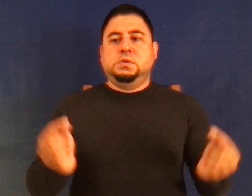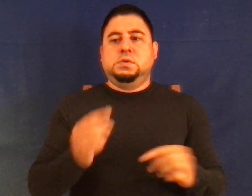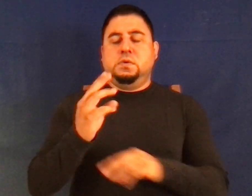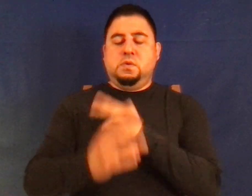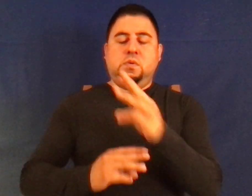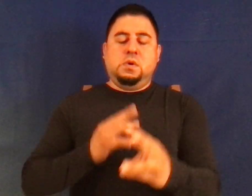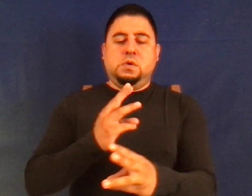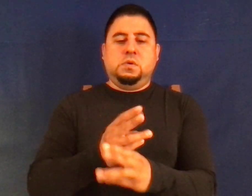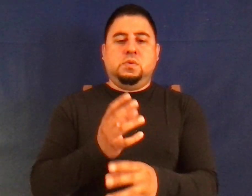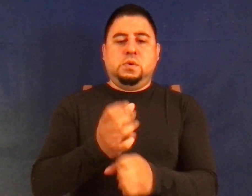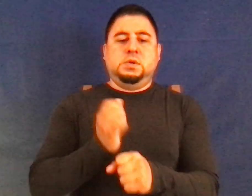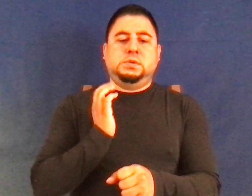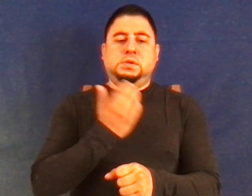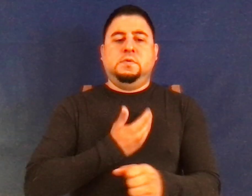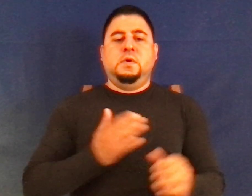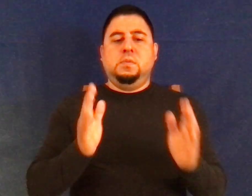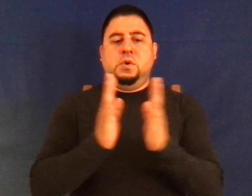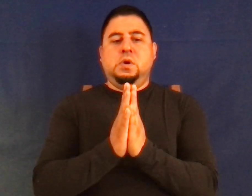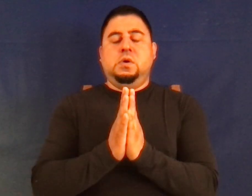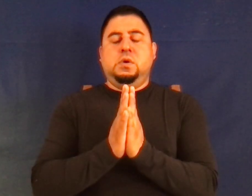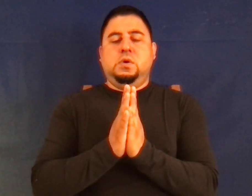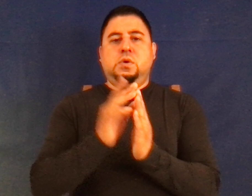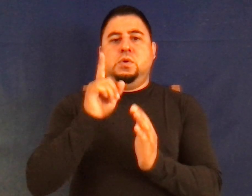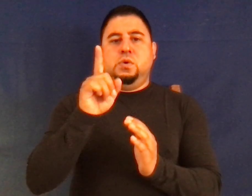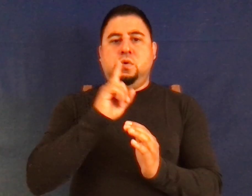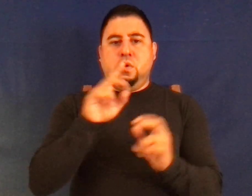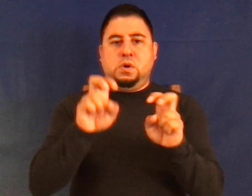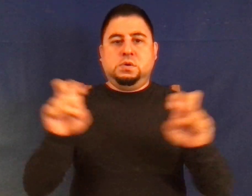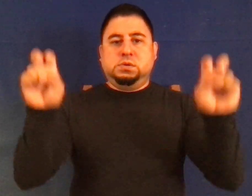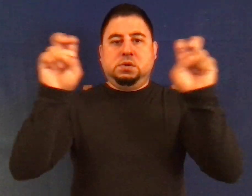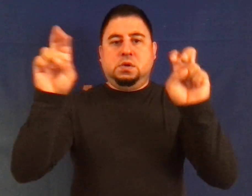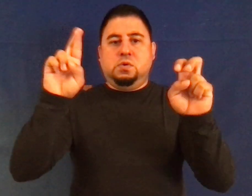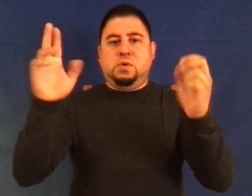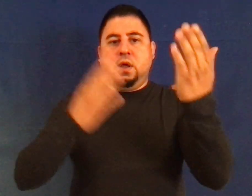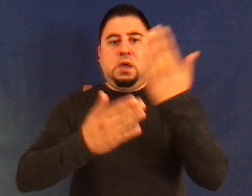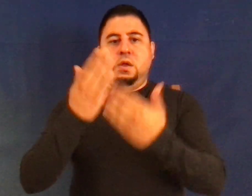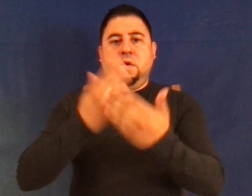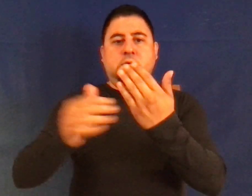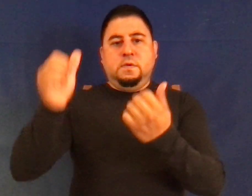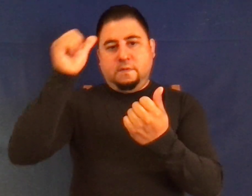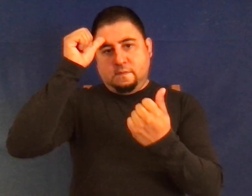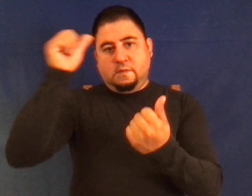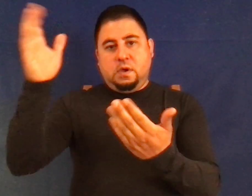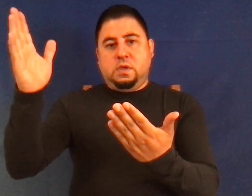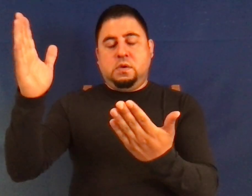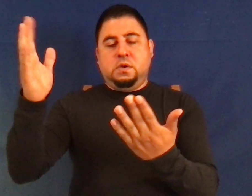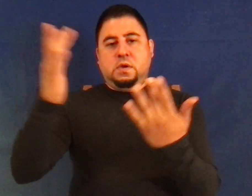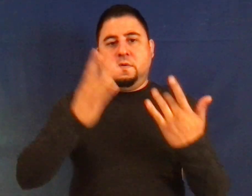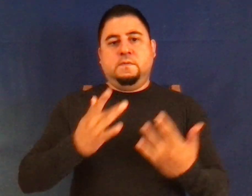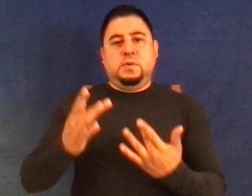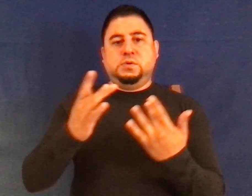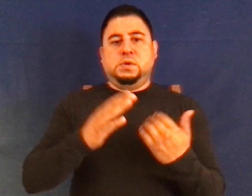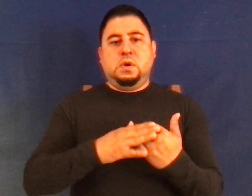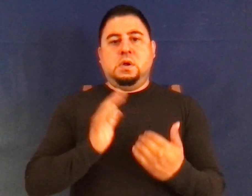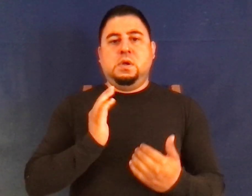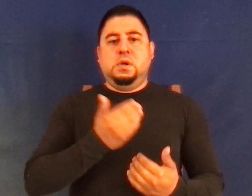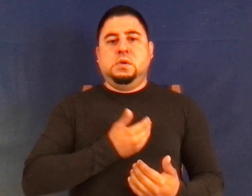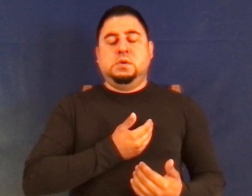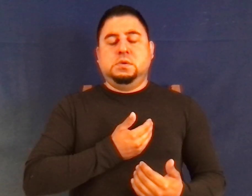of the world, receive our prayer. You are seated at the right hand of the Father, have mercy on us. For